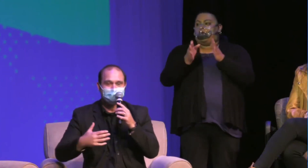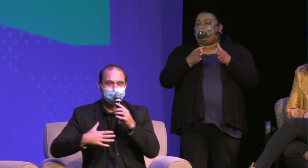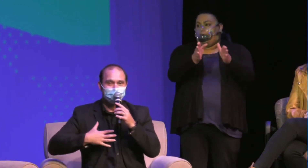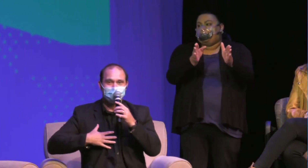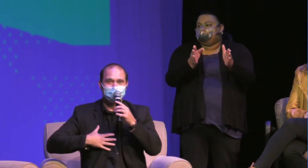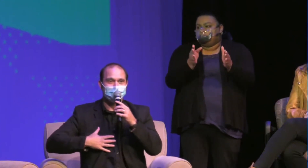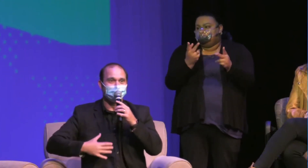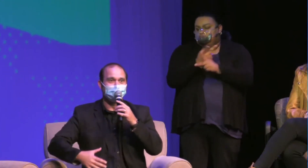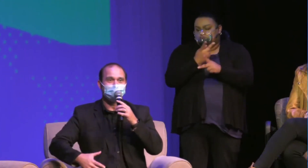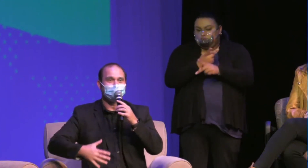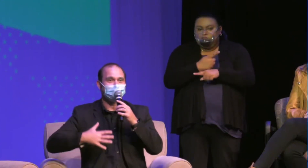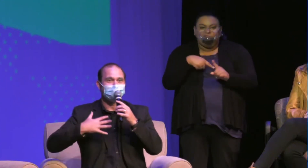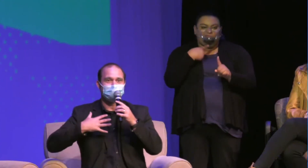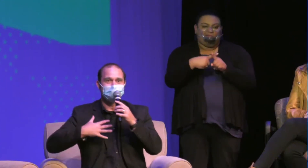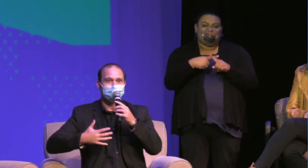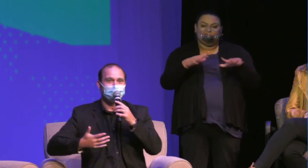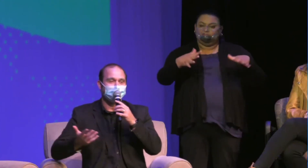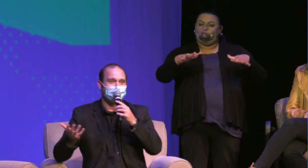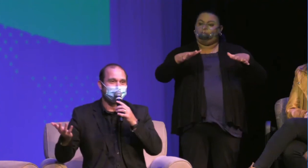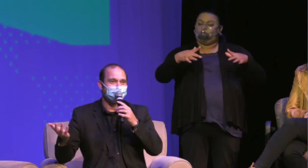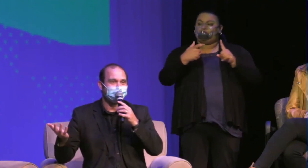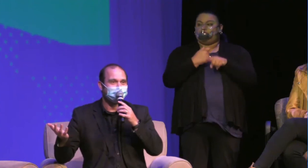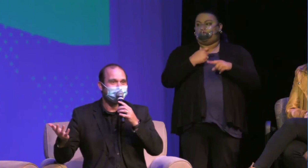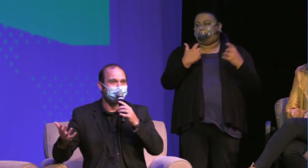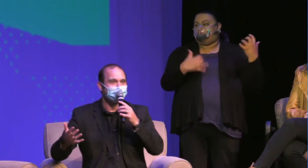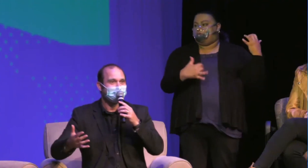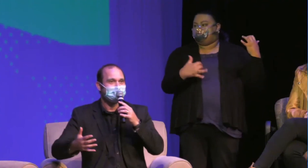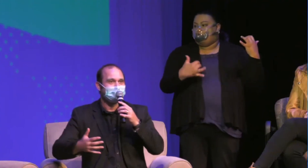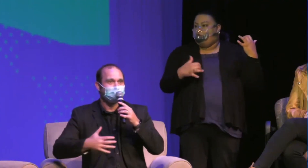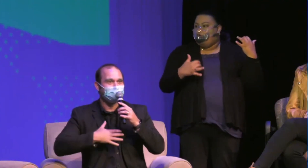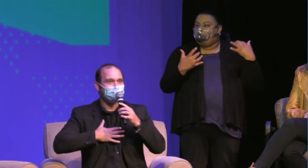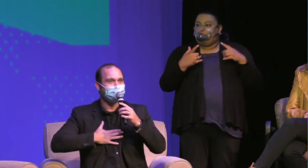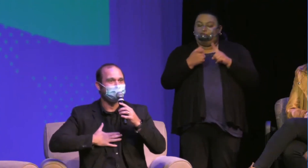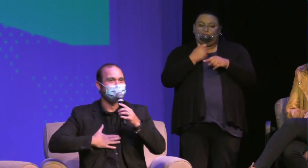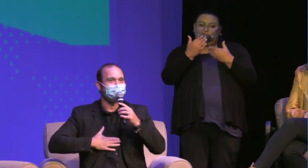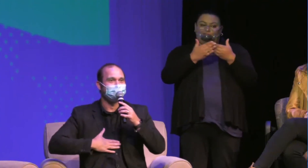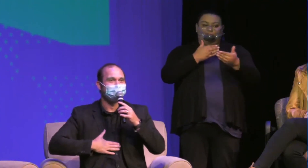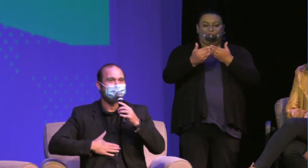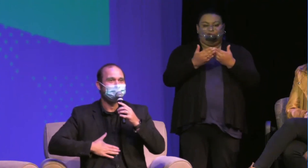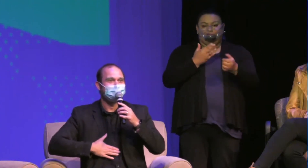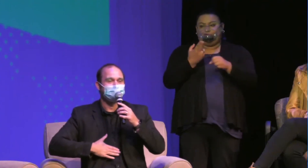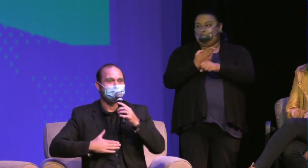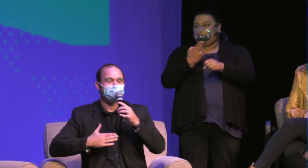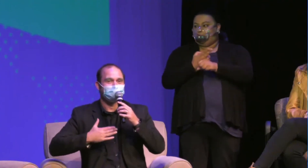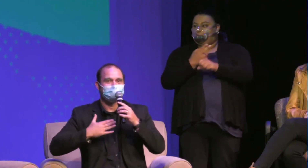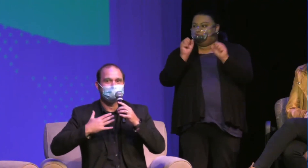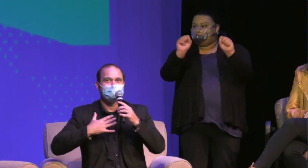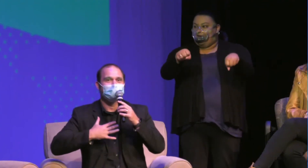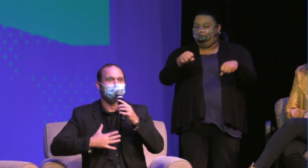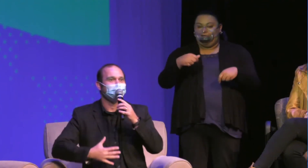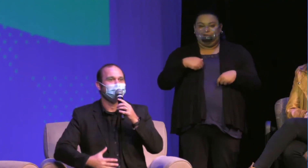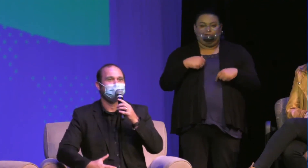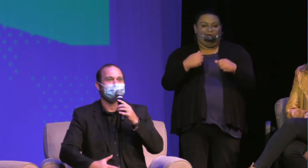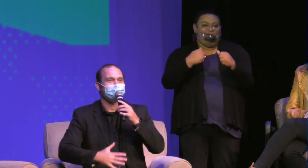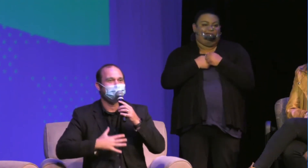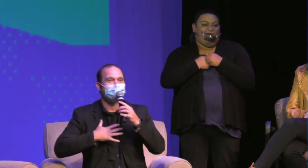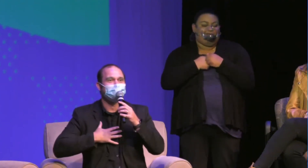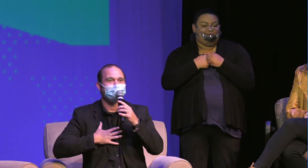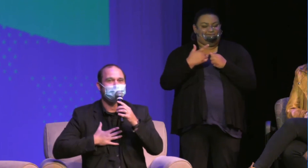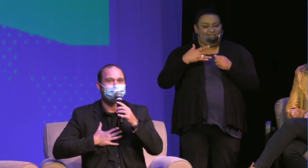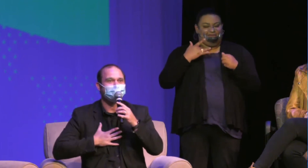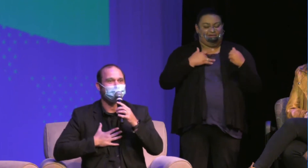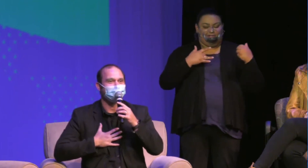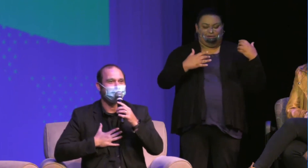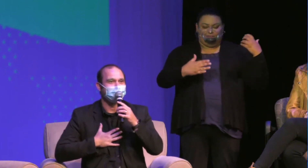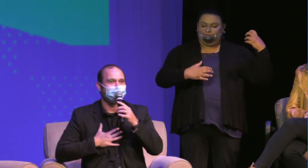then also, you feel the vibration of the instrument. Well, I'm a guitarist, so I feel I love the feeling of the